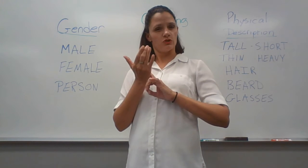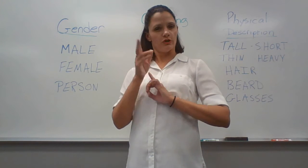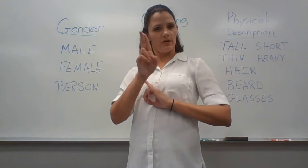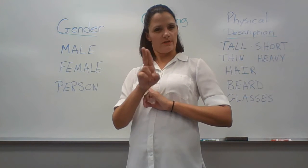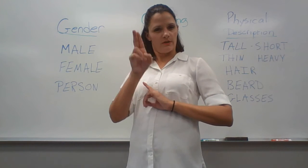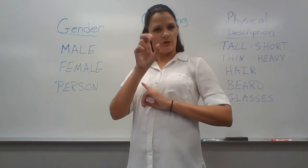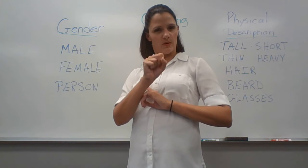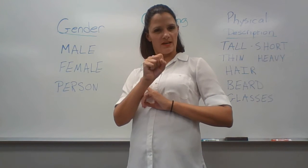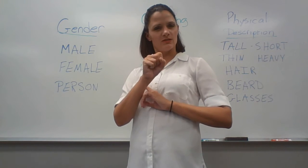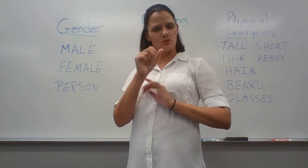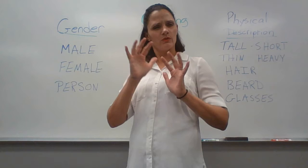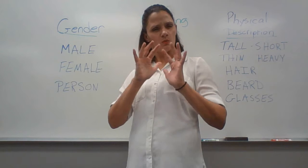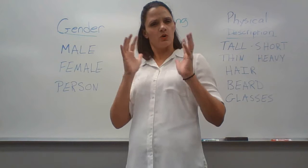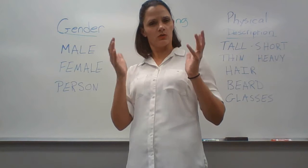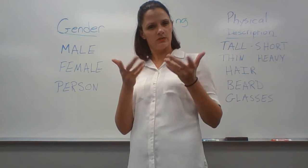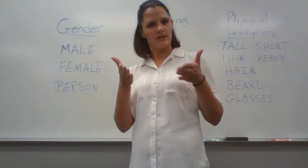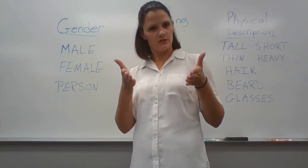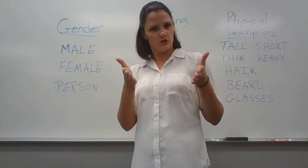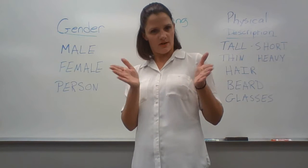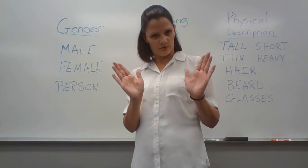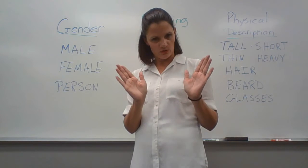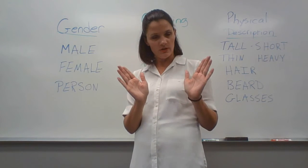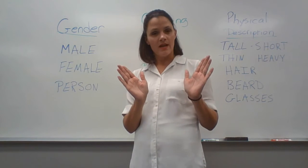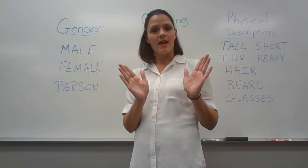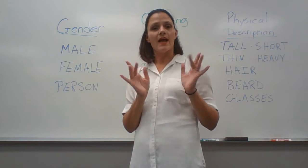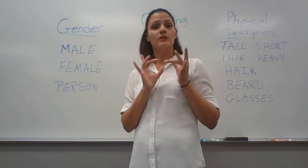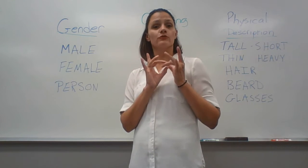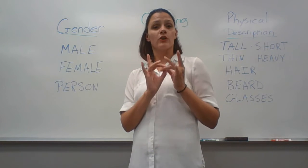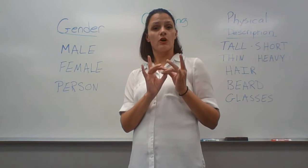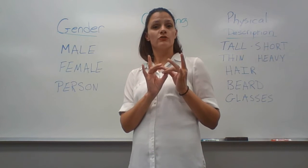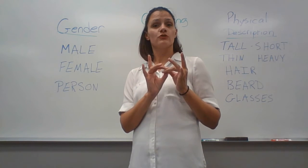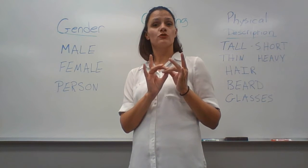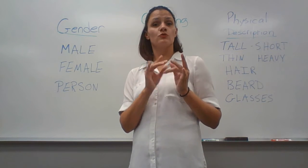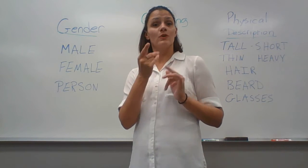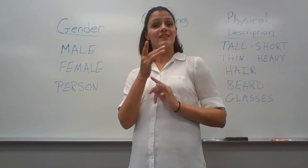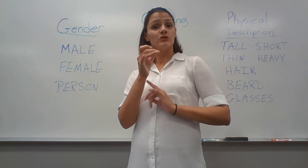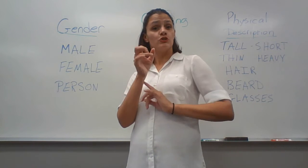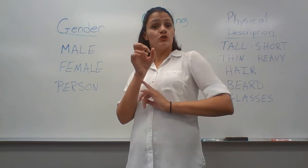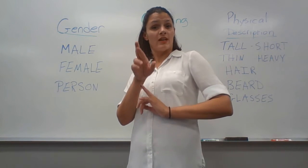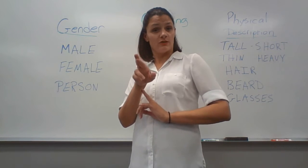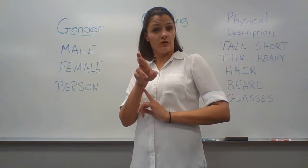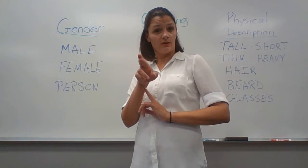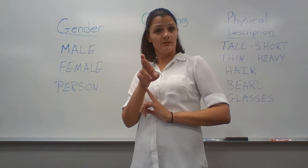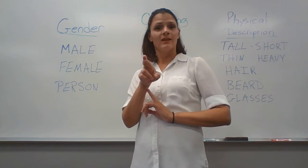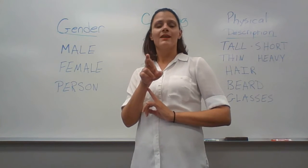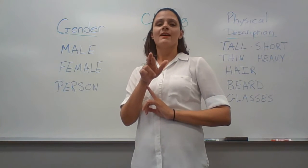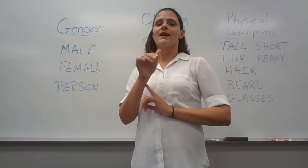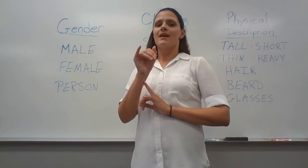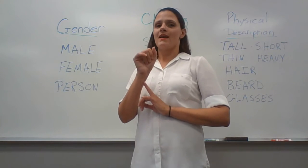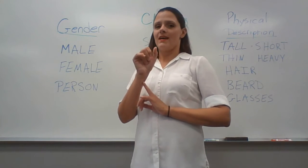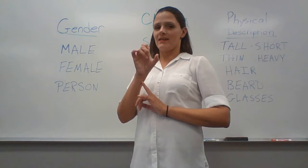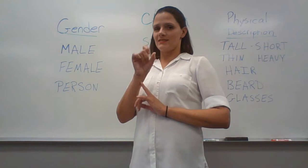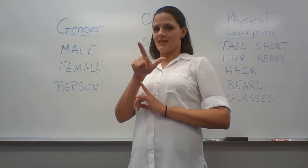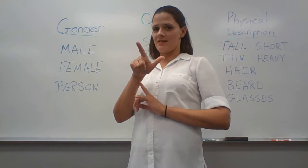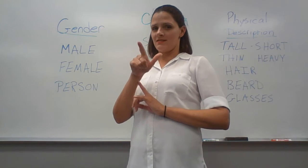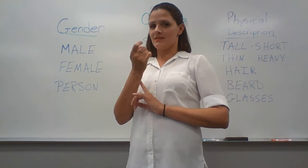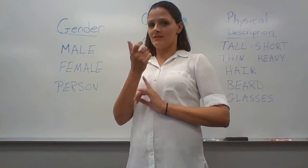culture of the US or the world in general, as regards to gender, ASL is a little